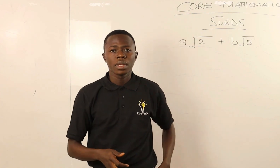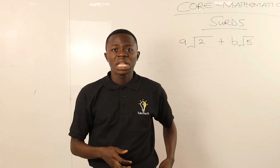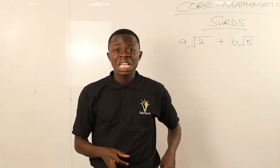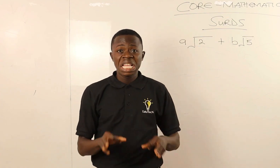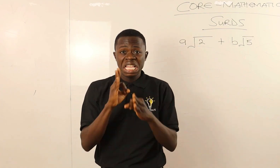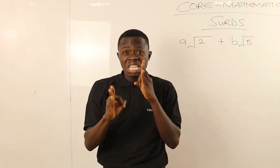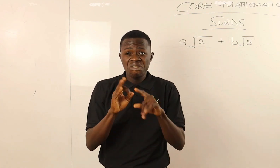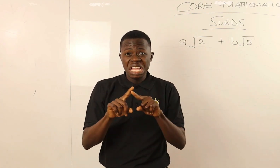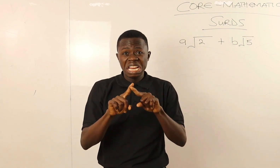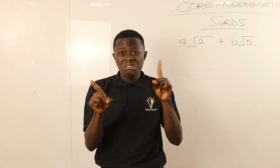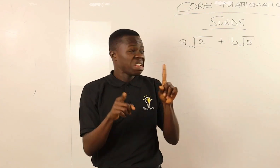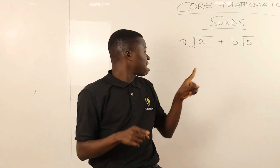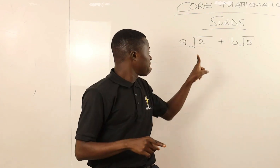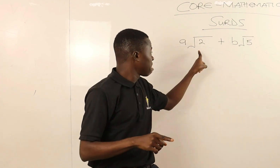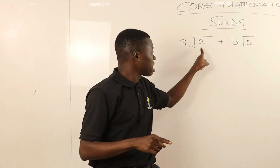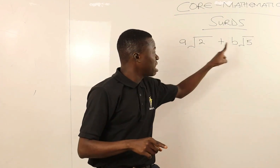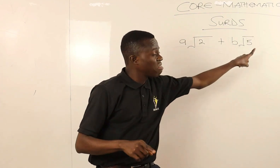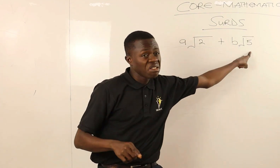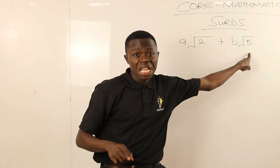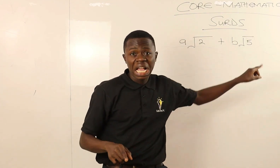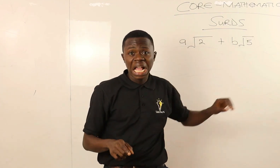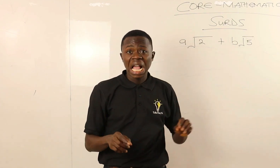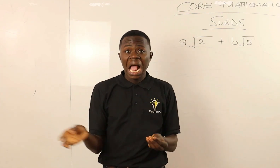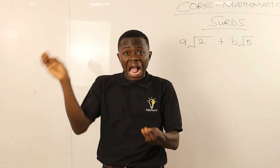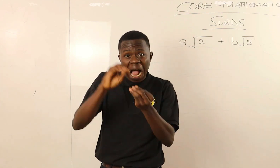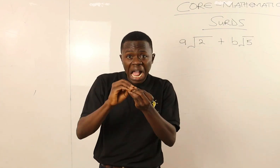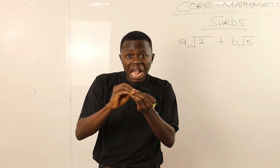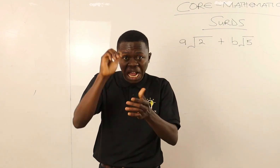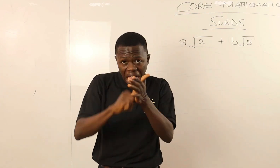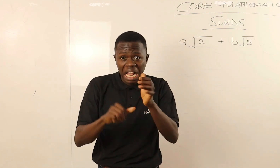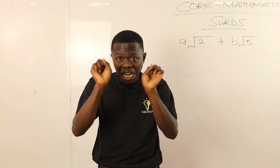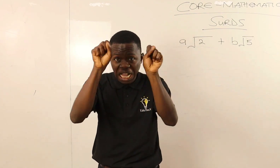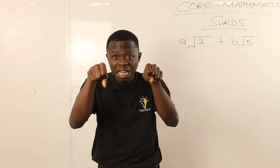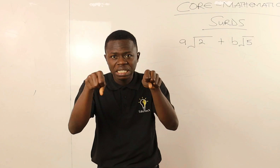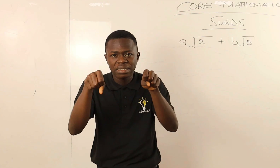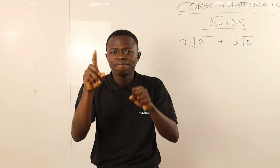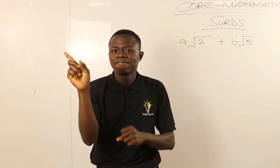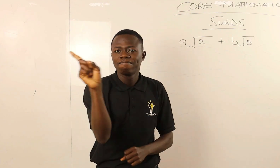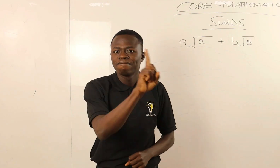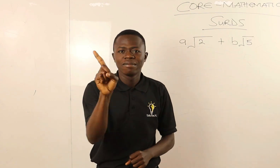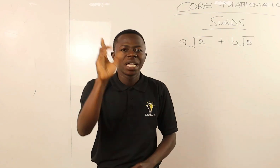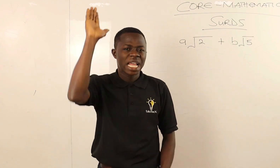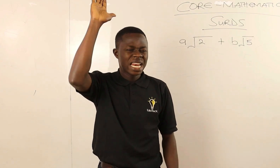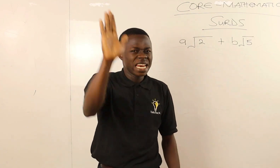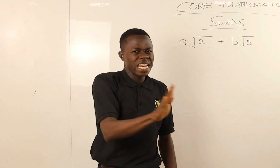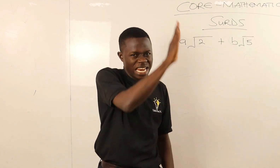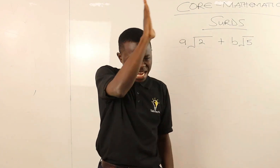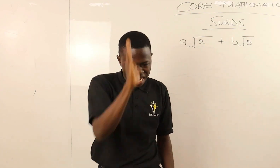the one we have on the board like that, square root of 2 and square root of 5. Can we add or subtract